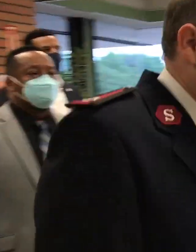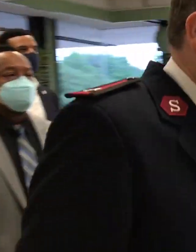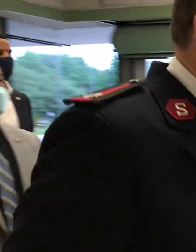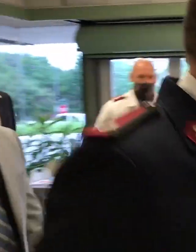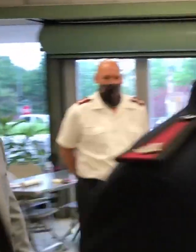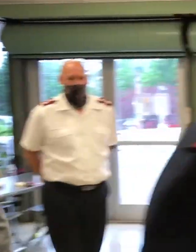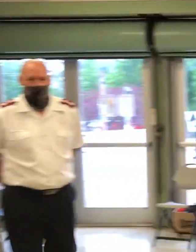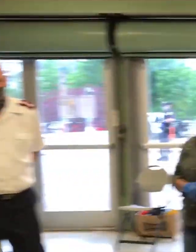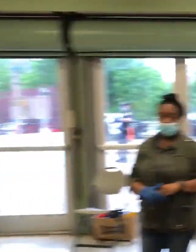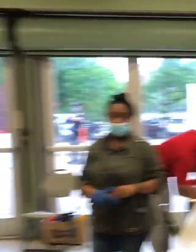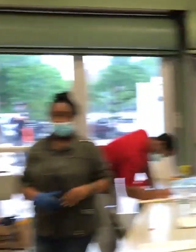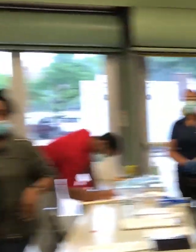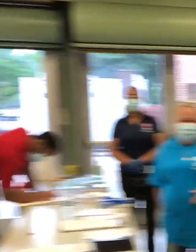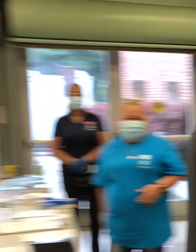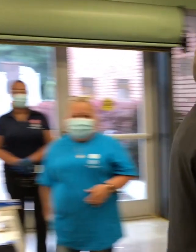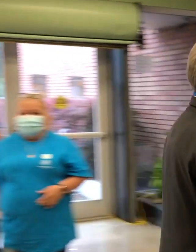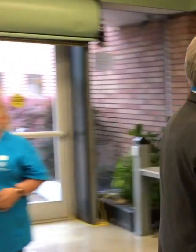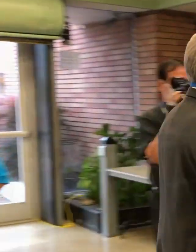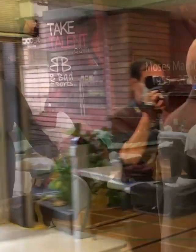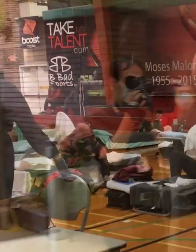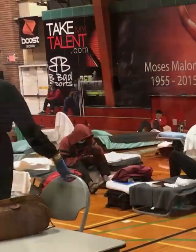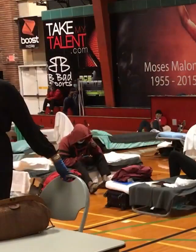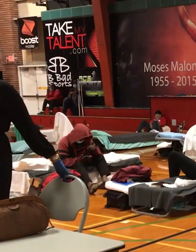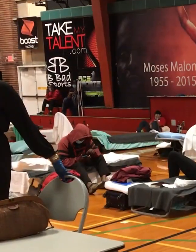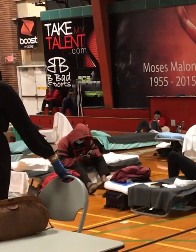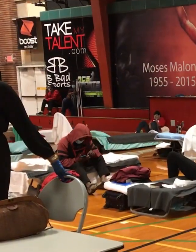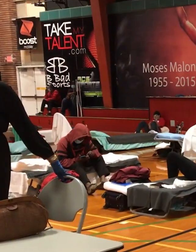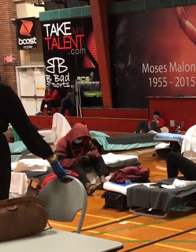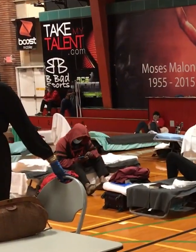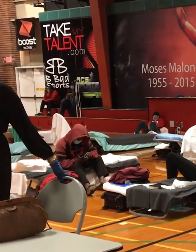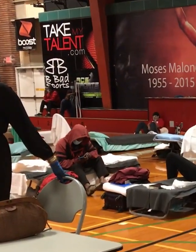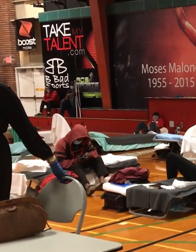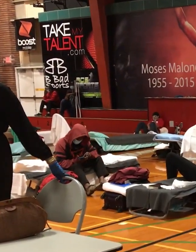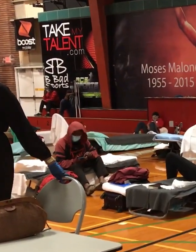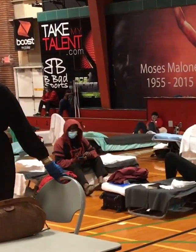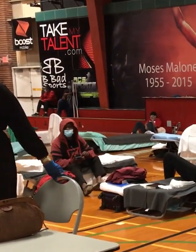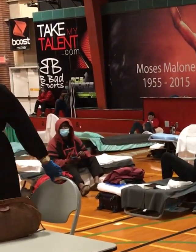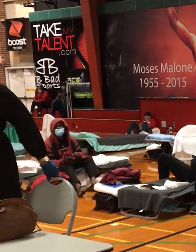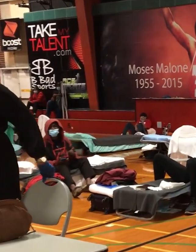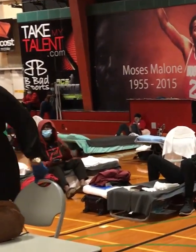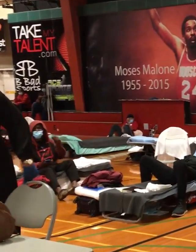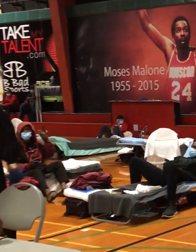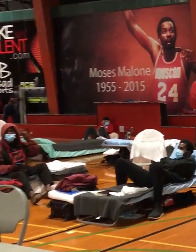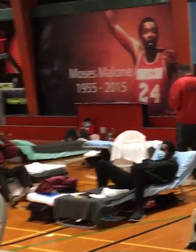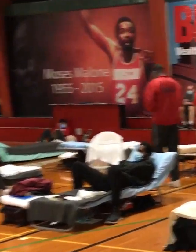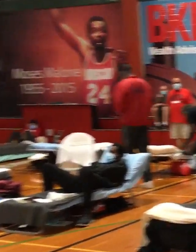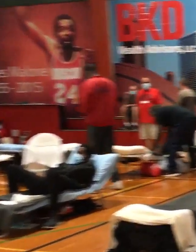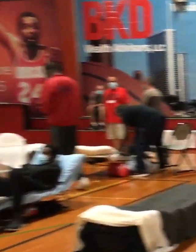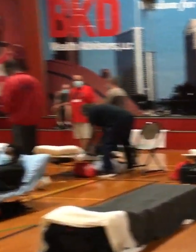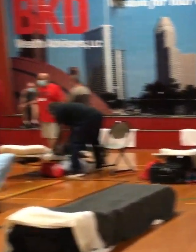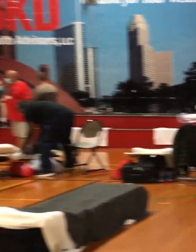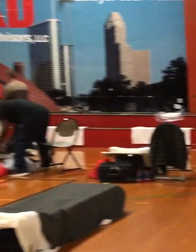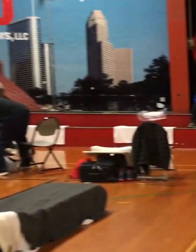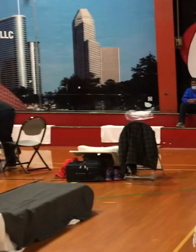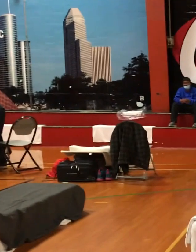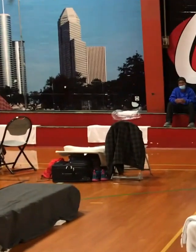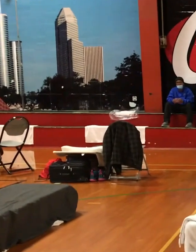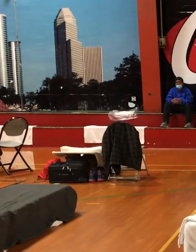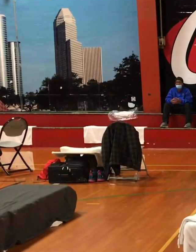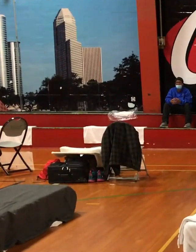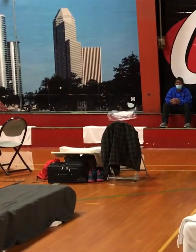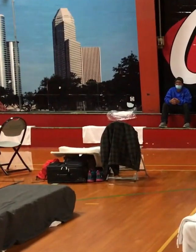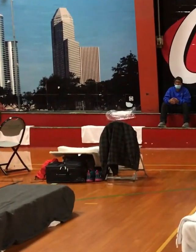repurposed Fonde into an ancillary shelter, enabling our largest shelters to decompress and